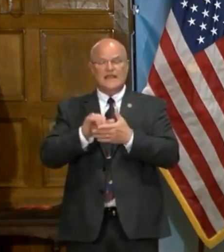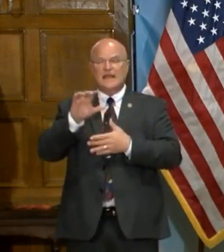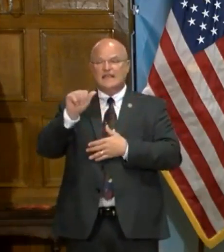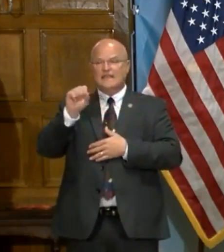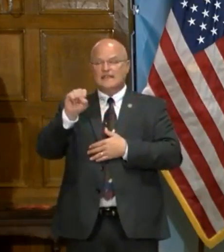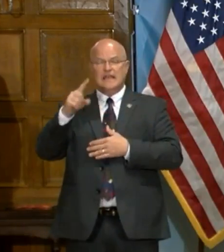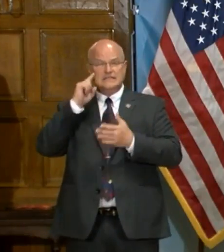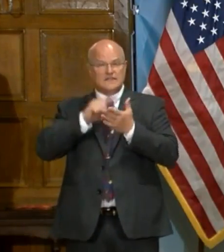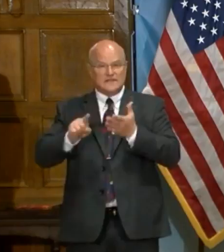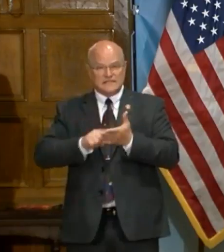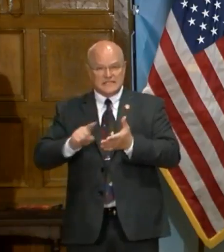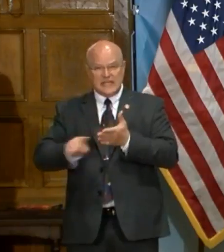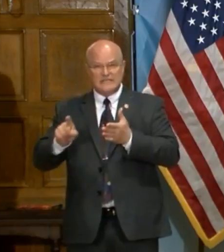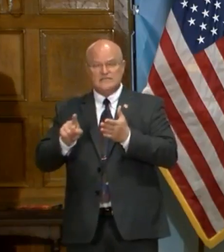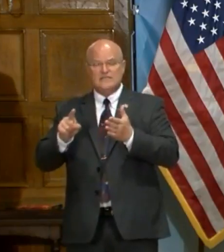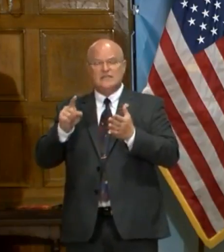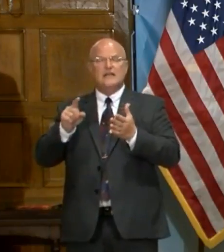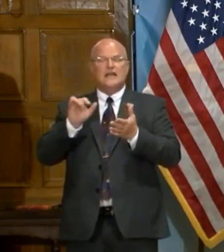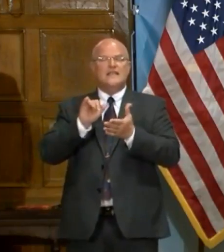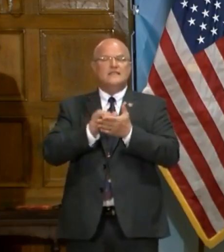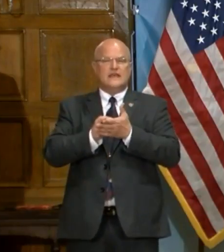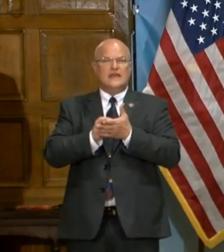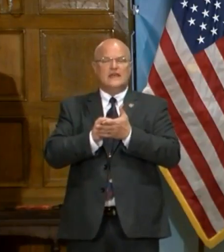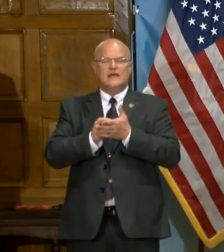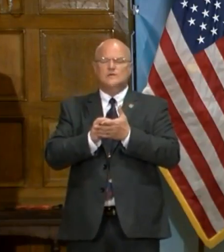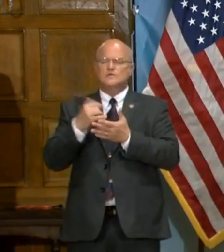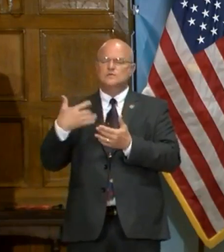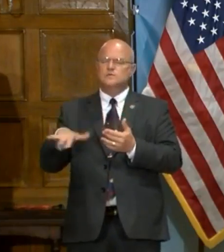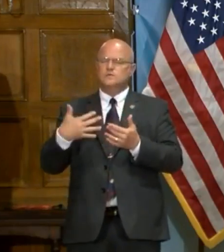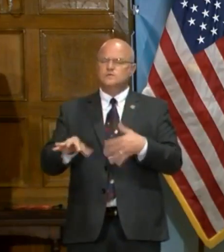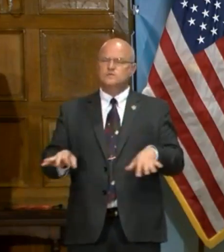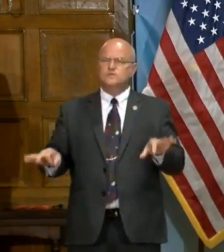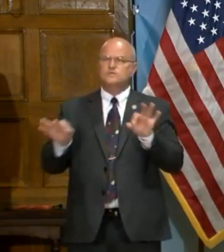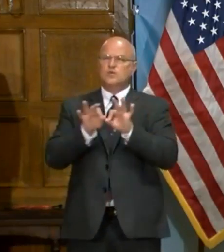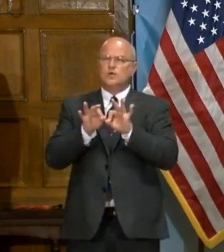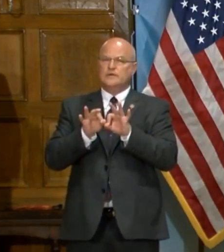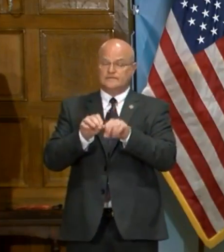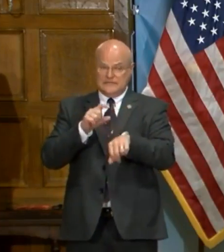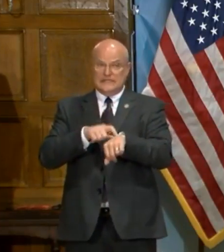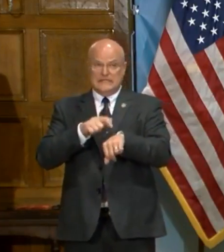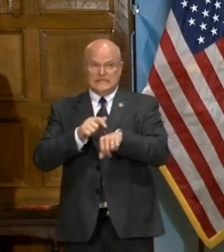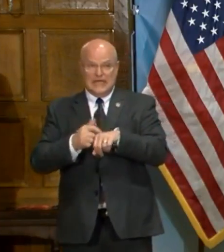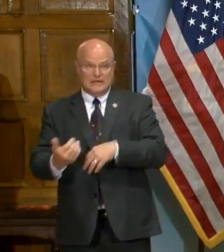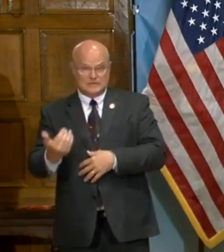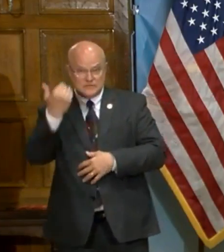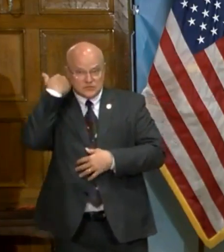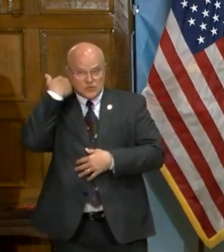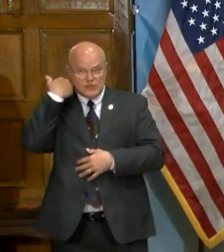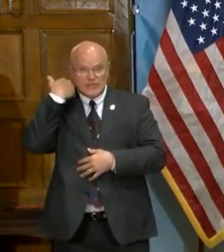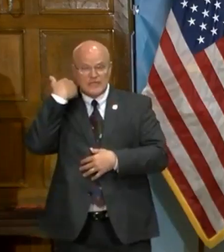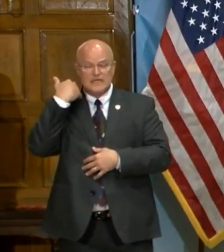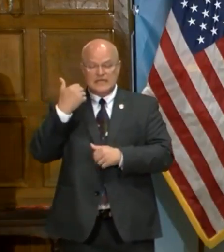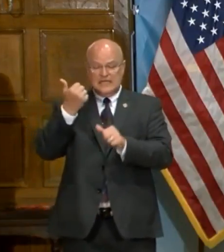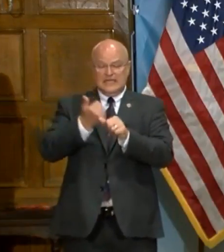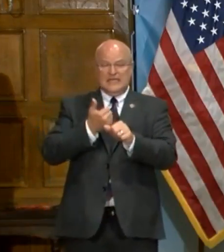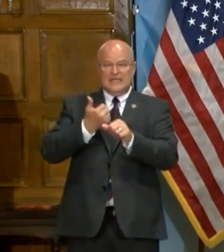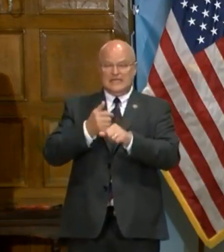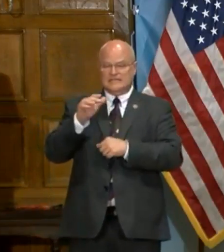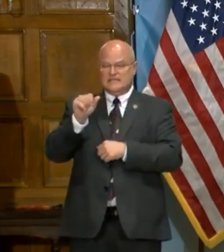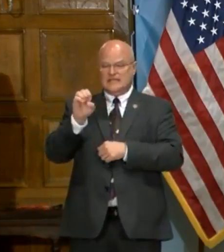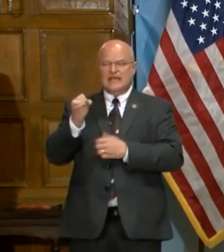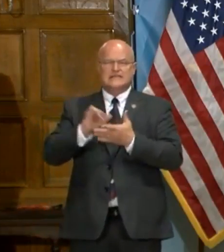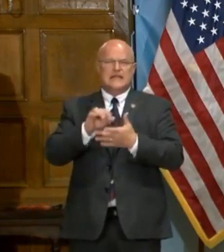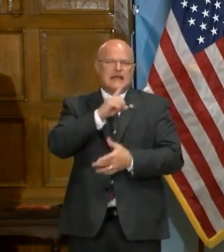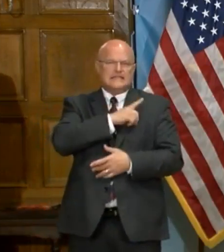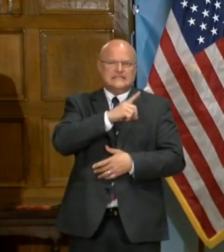case investigation, the contact tracing that's so important. It's time-consuming. Each of those cases is a little bit like a